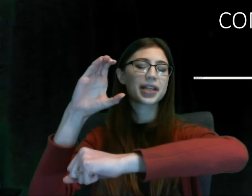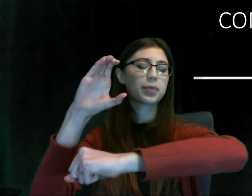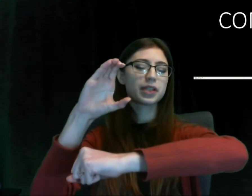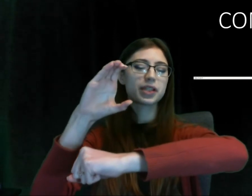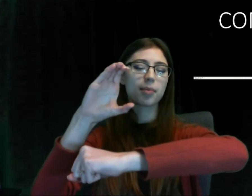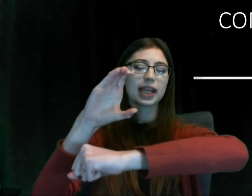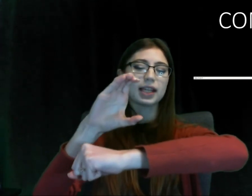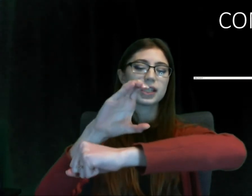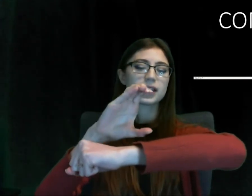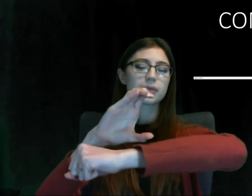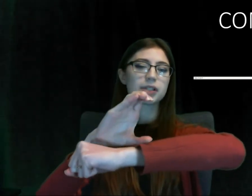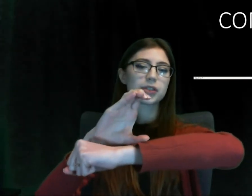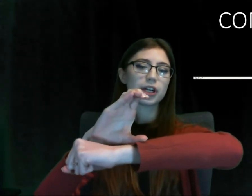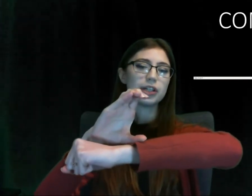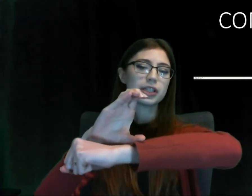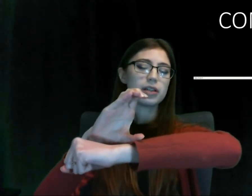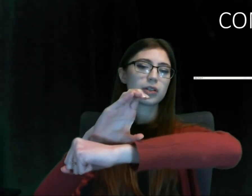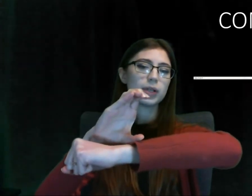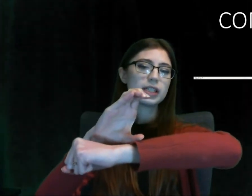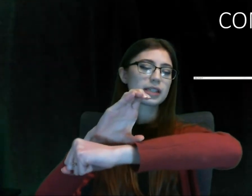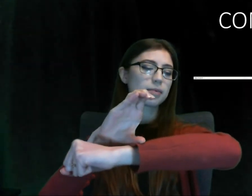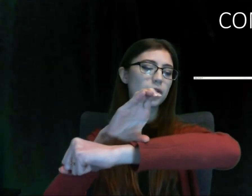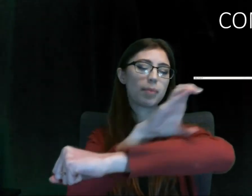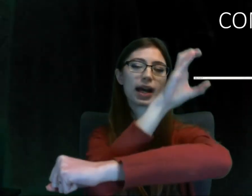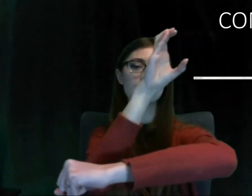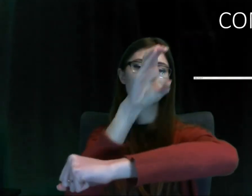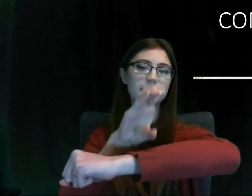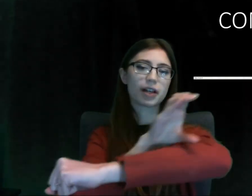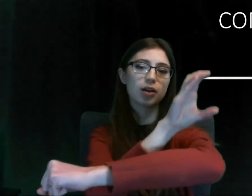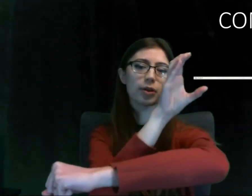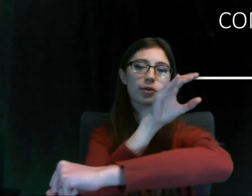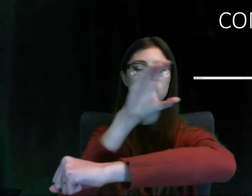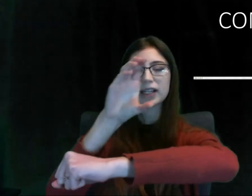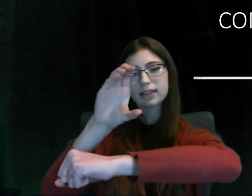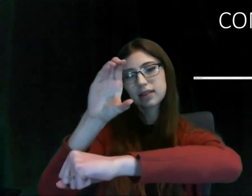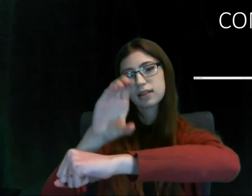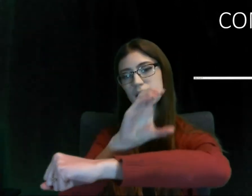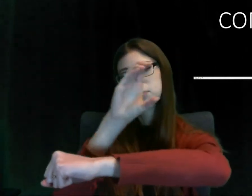with your dominant hand. It is going to start near your wrist and move back towards your elbow twice. Computer.